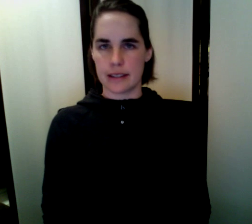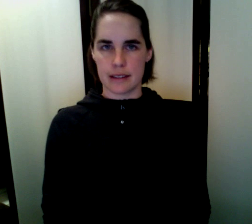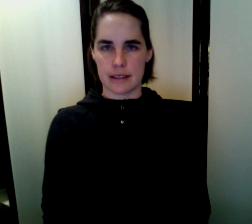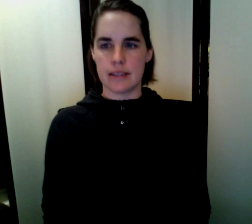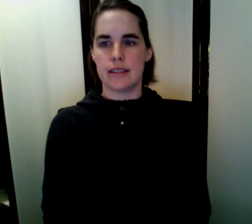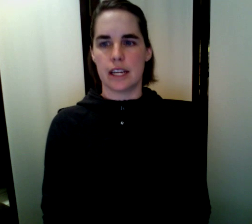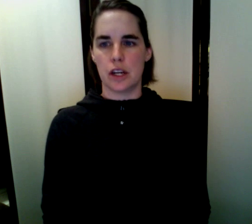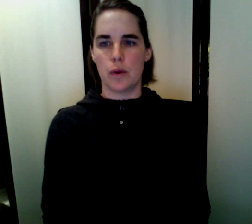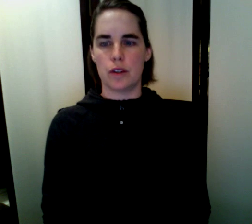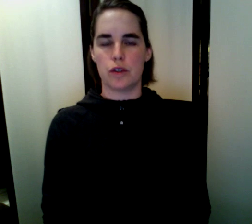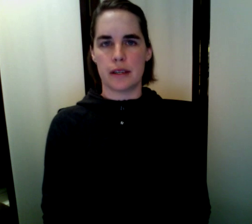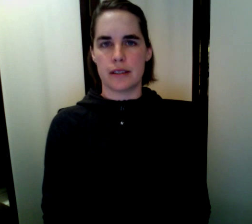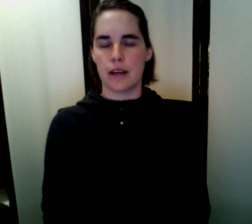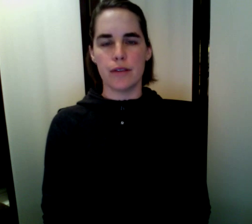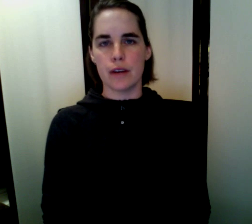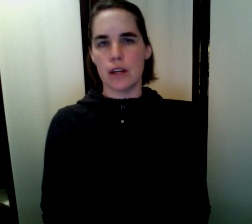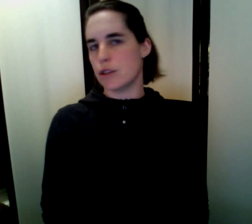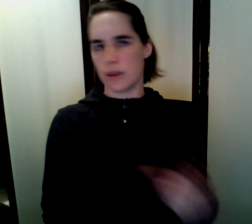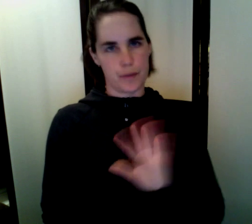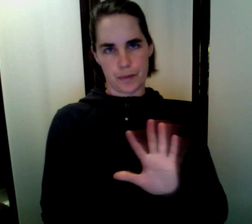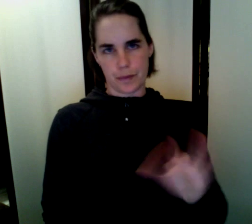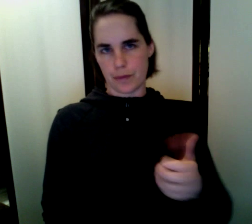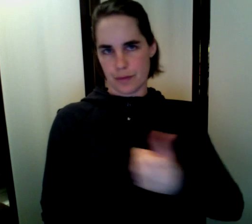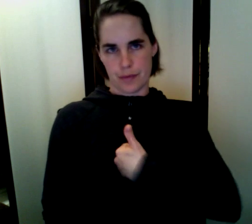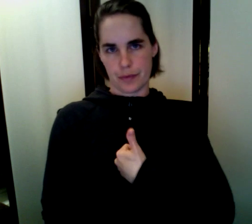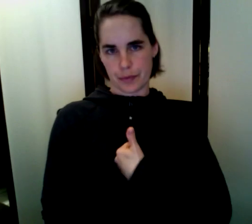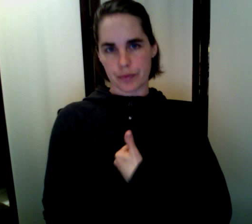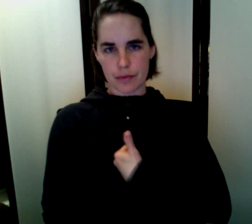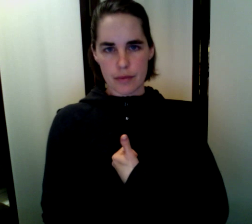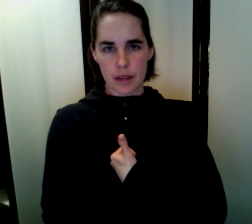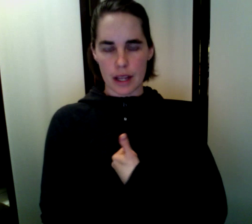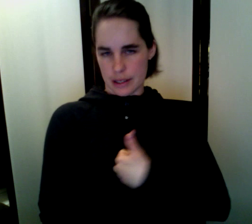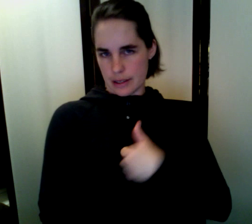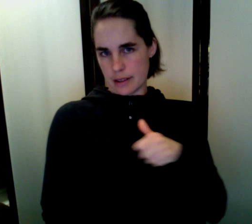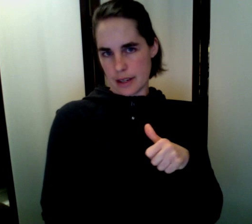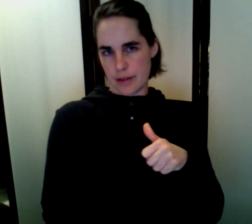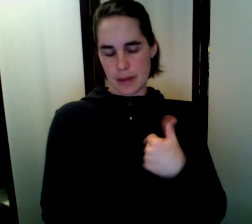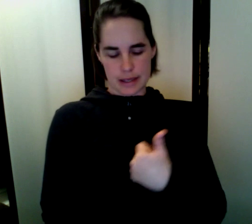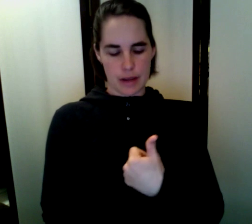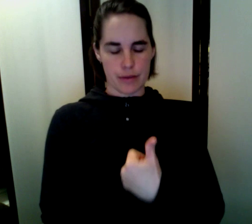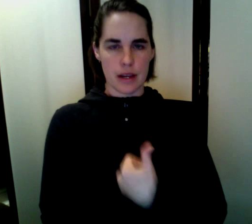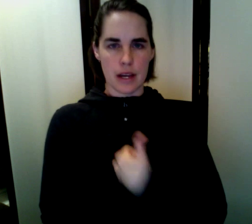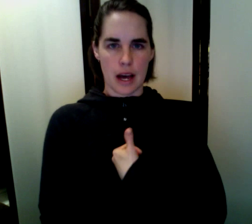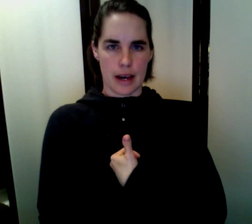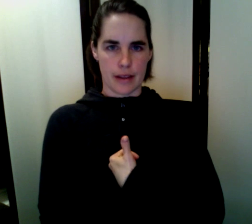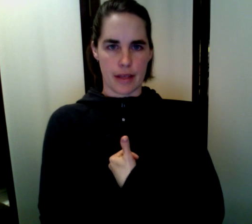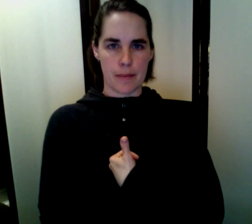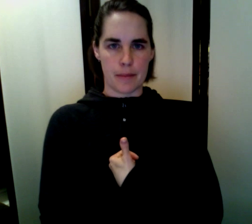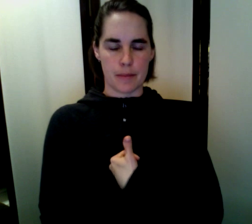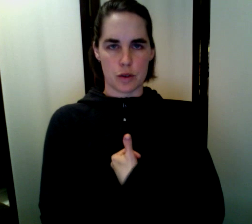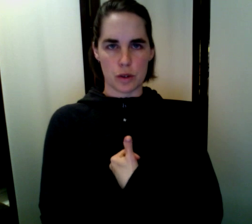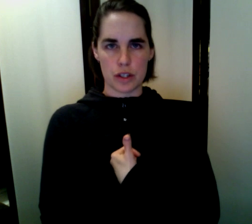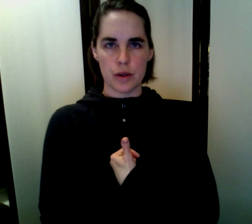assistance and saying, no, I'll do it myself. So this is the sign for myself. Thumb towards you.